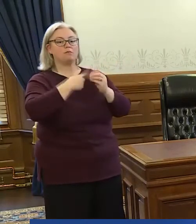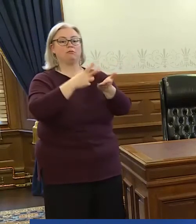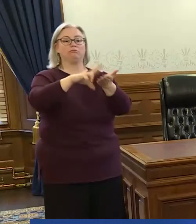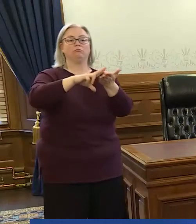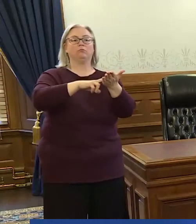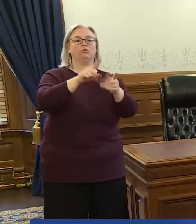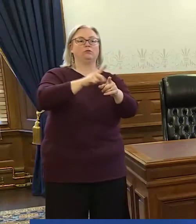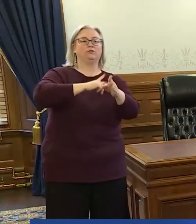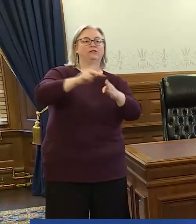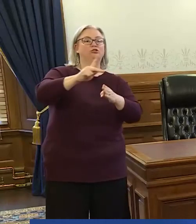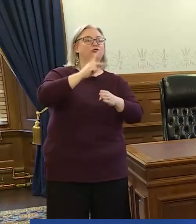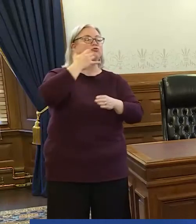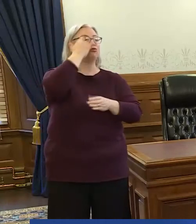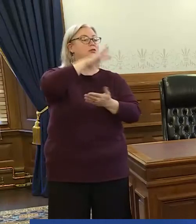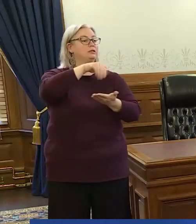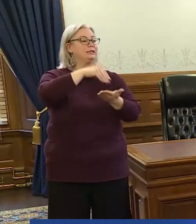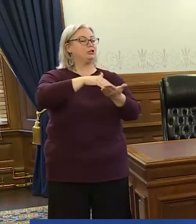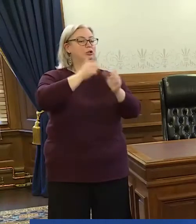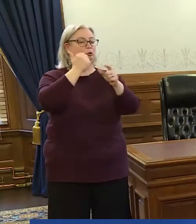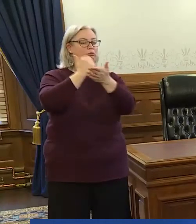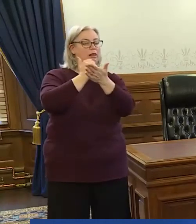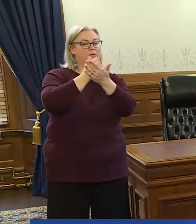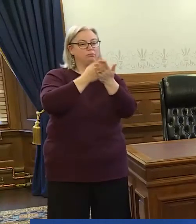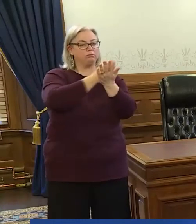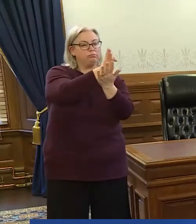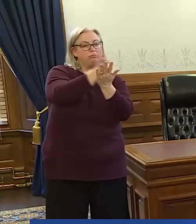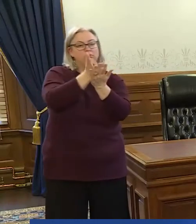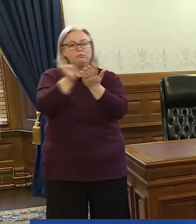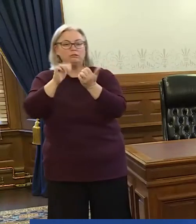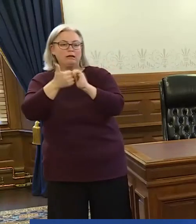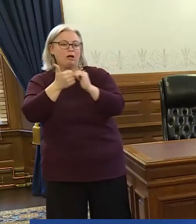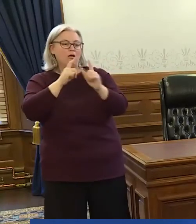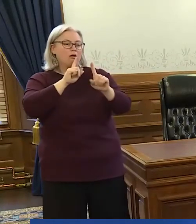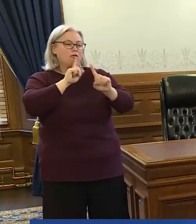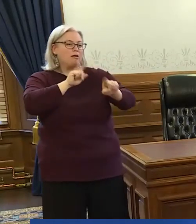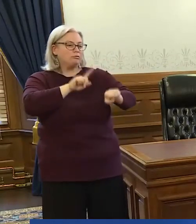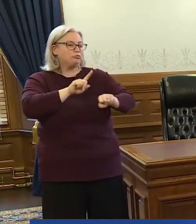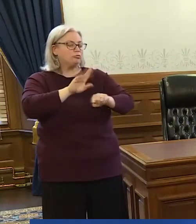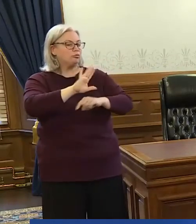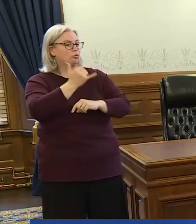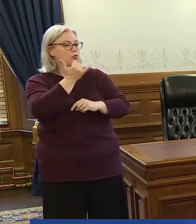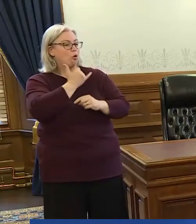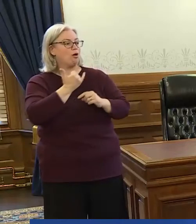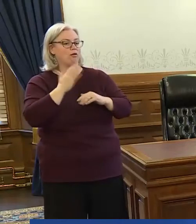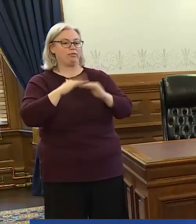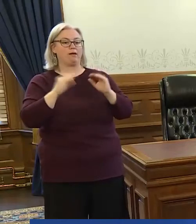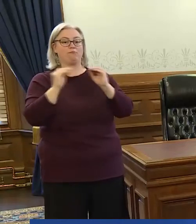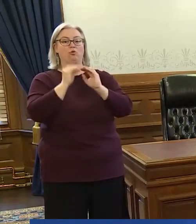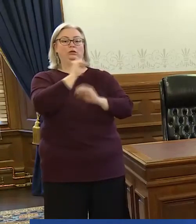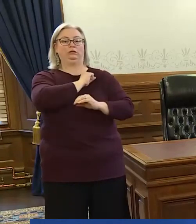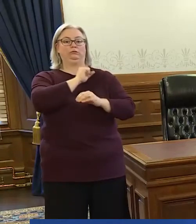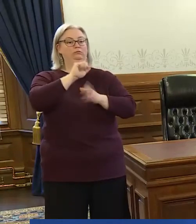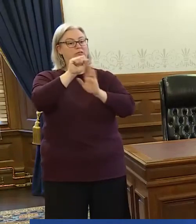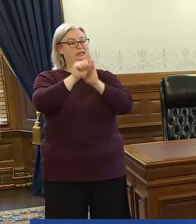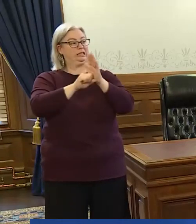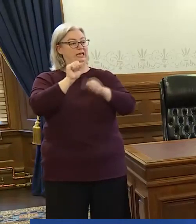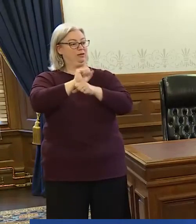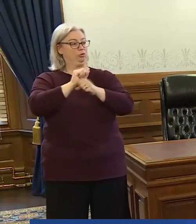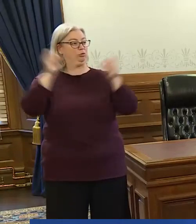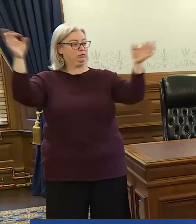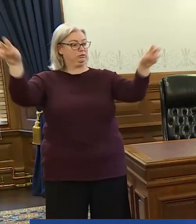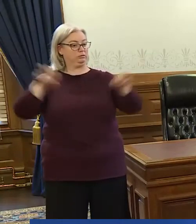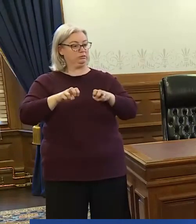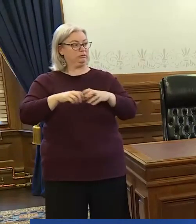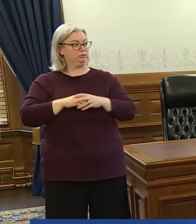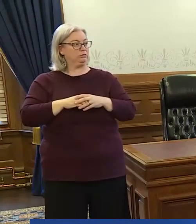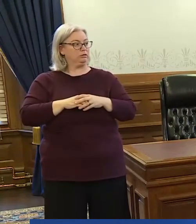professional call center to help triage some of these calls into labor, rather than just bringing more state employees to bear? I think